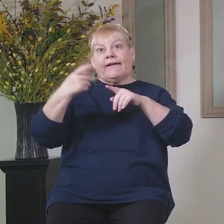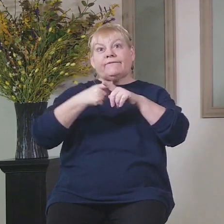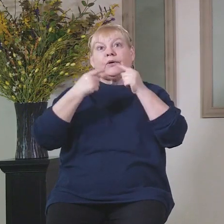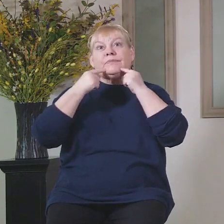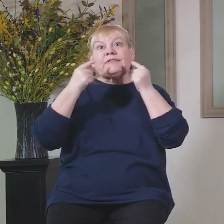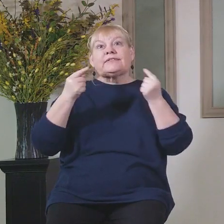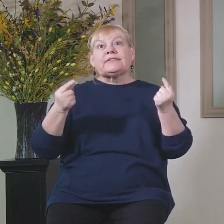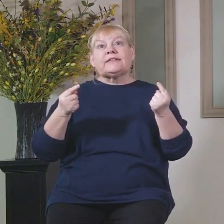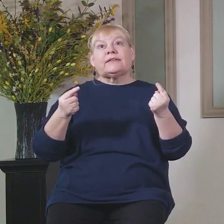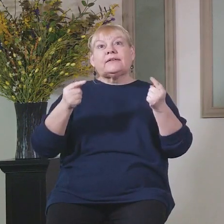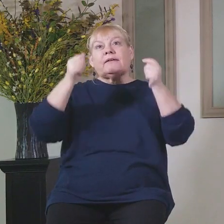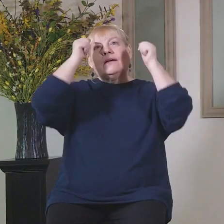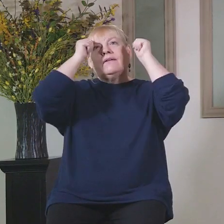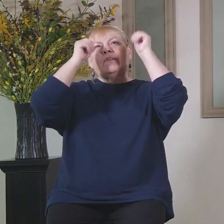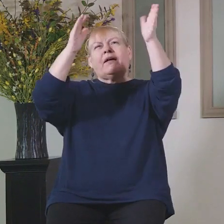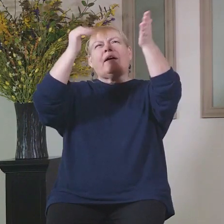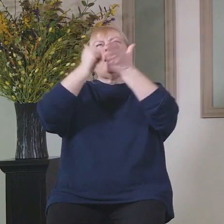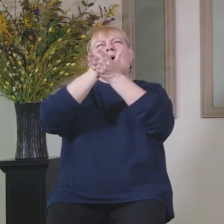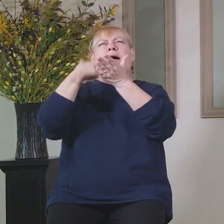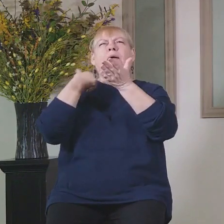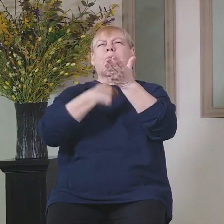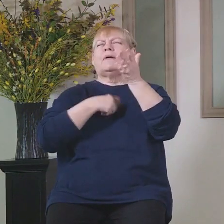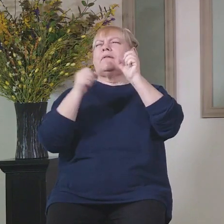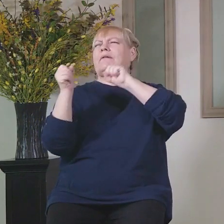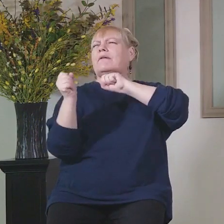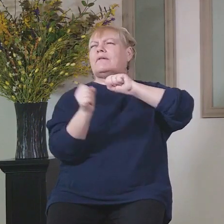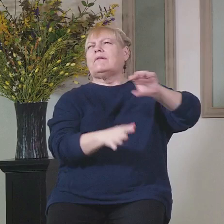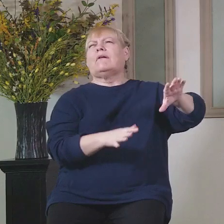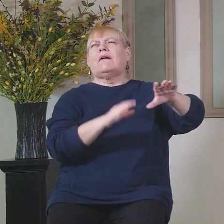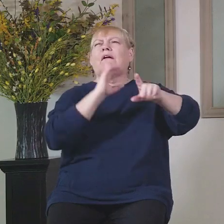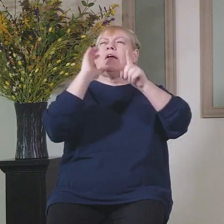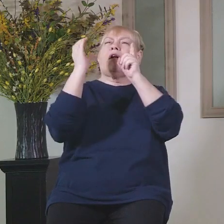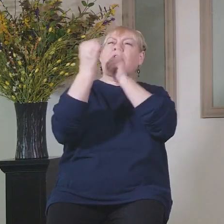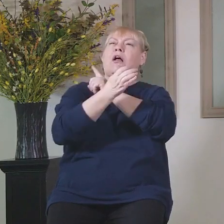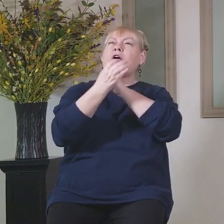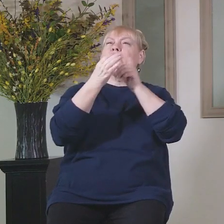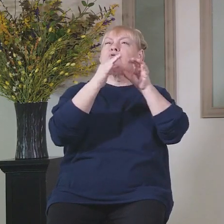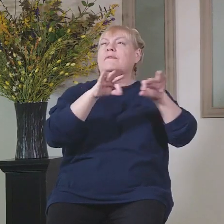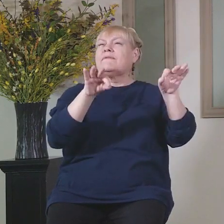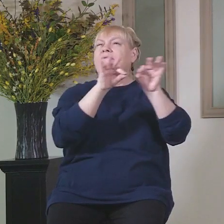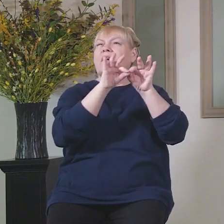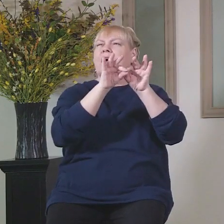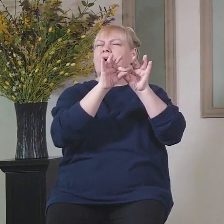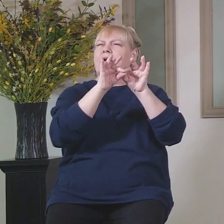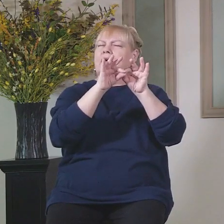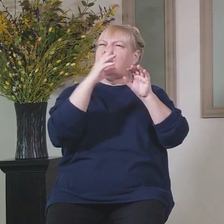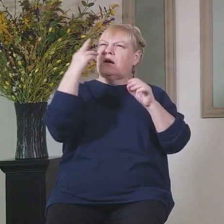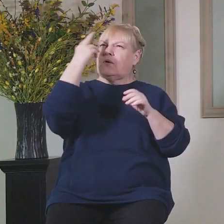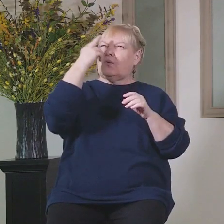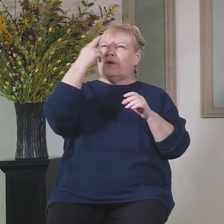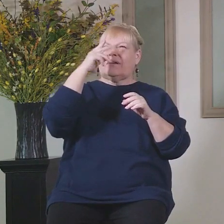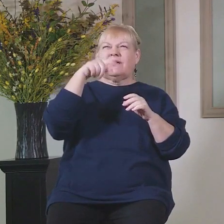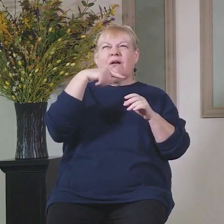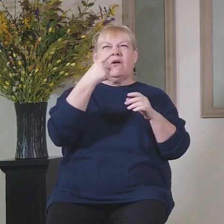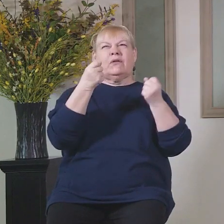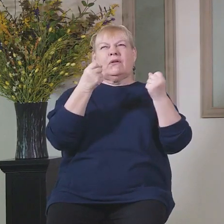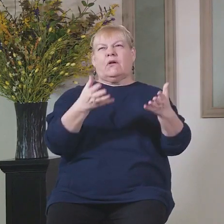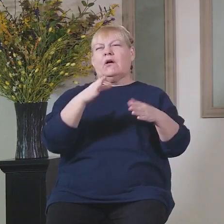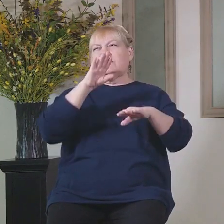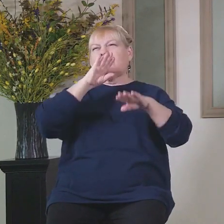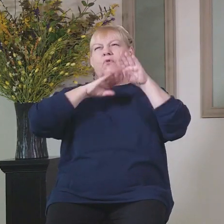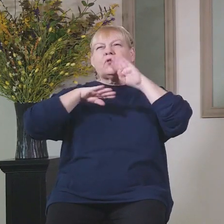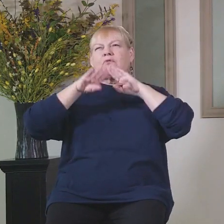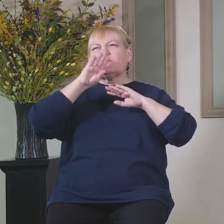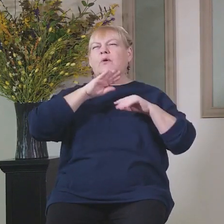Father, help us to drop the values of our culture, realizing that they only lead to frustration